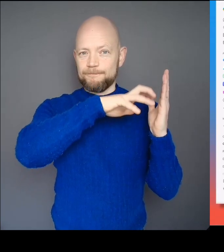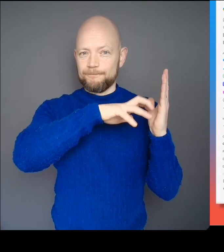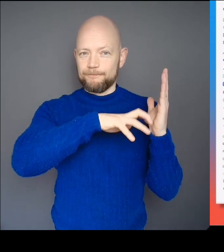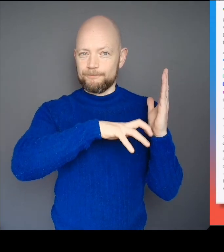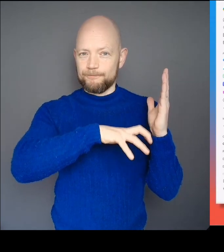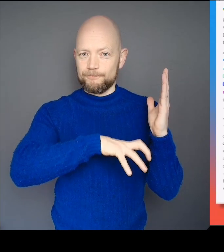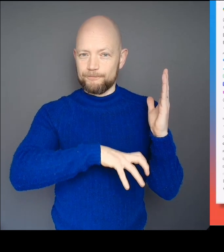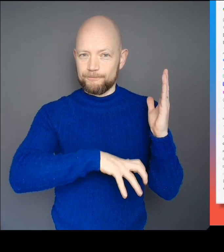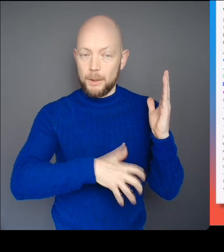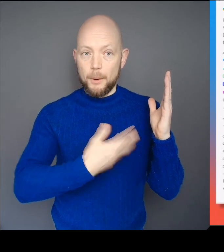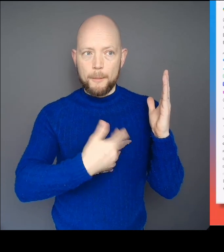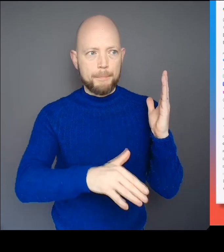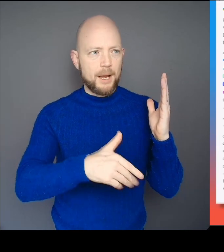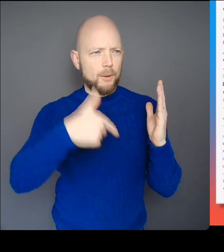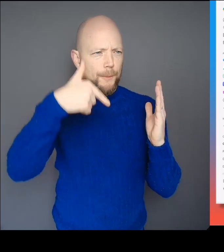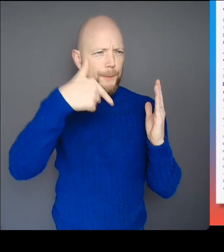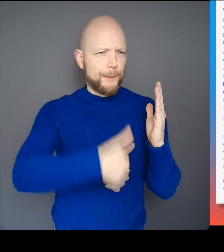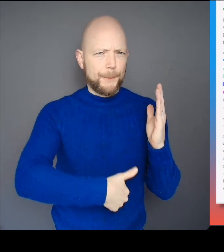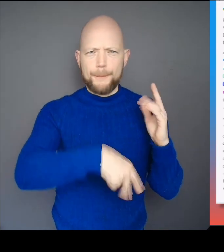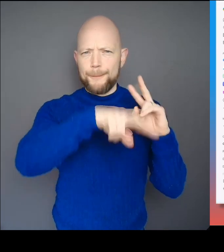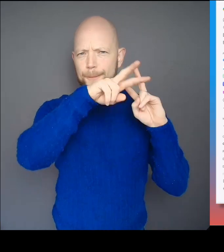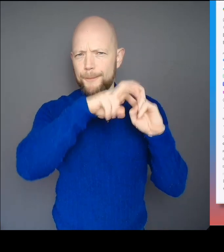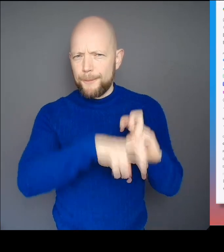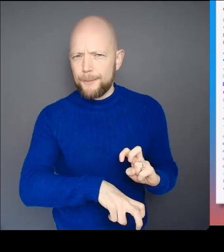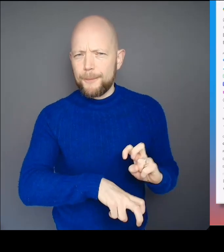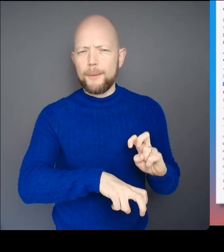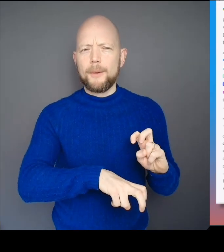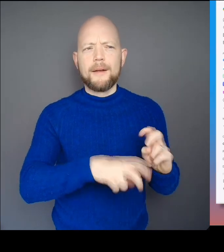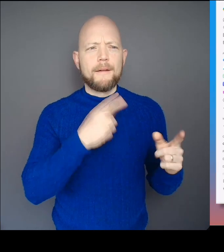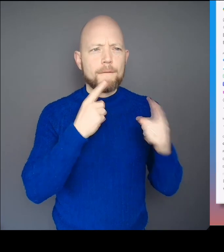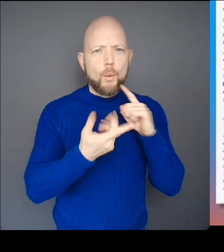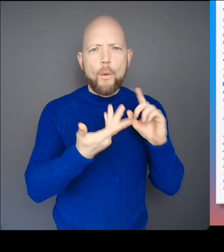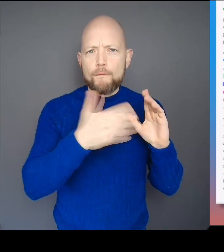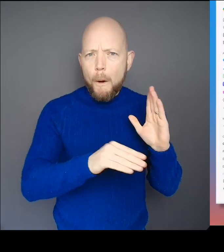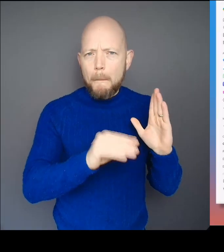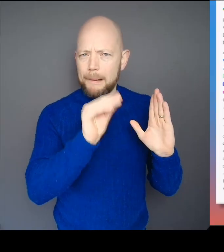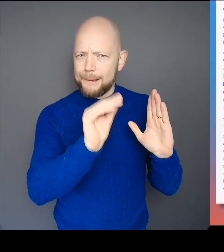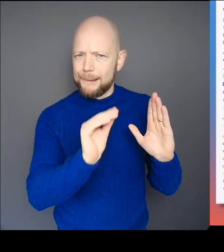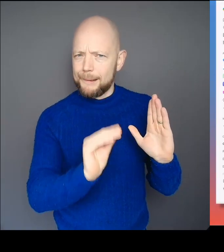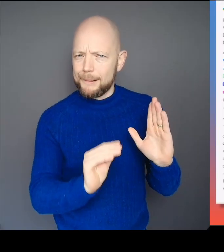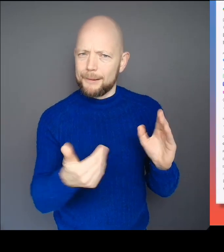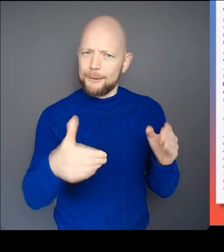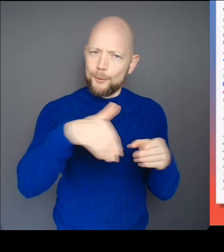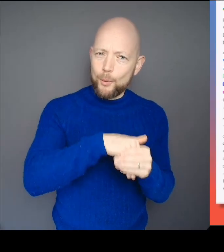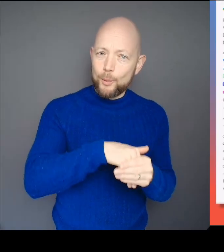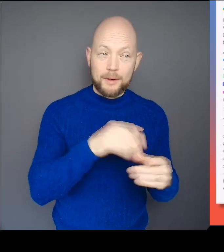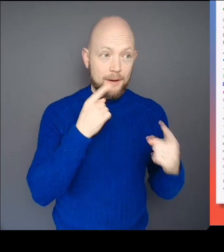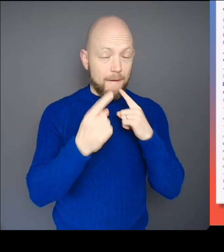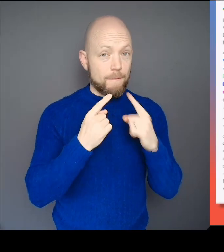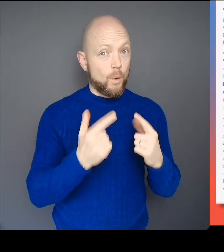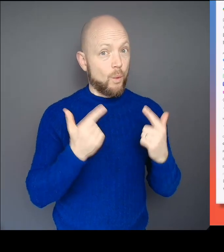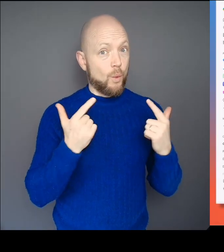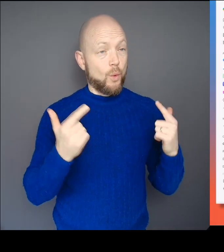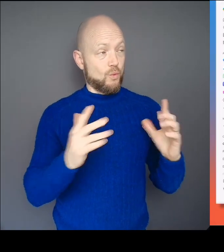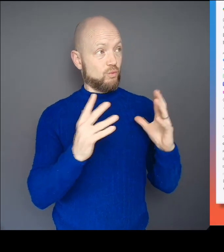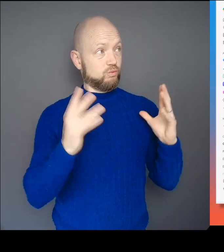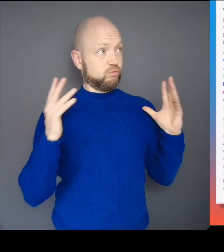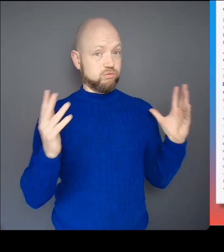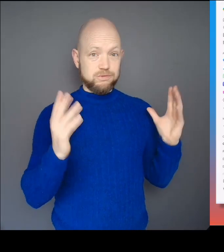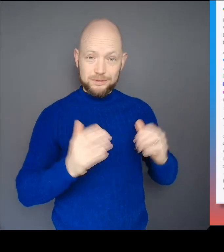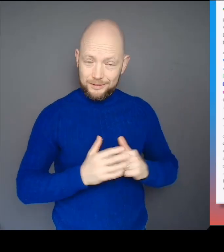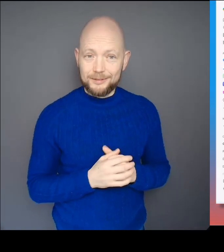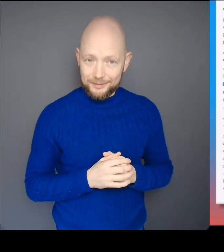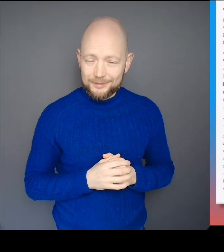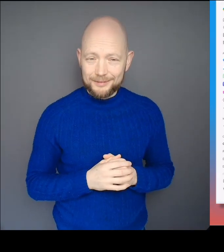type of information in it. So you can see that it's gone away and done a whole bunch of research. It's got the citations in there as well. So there's a lot